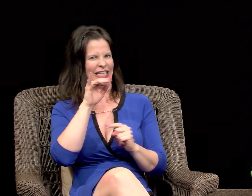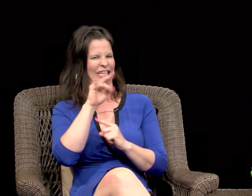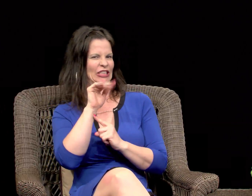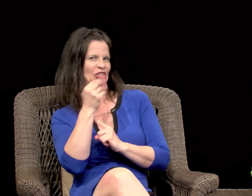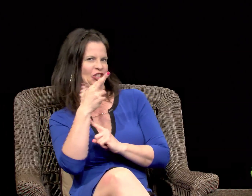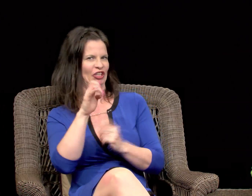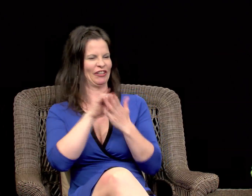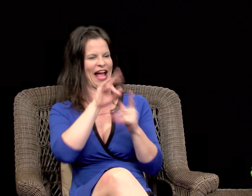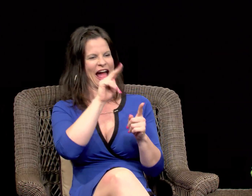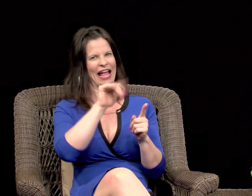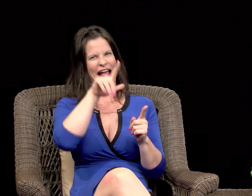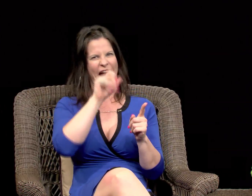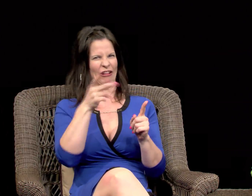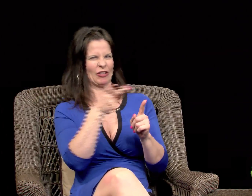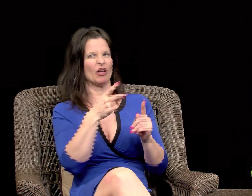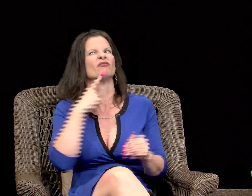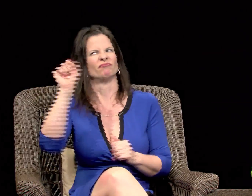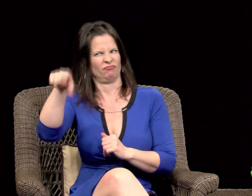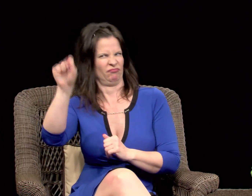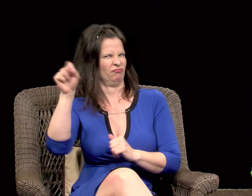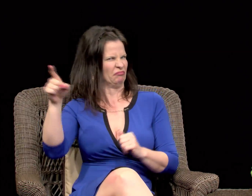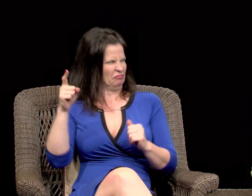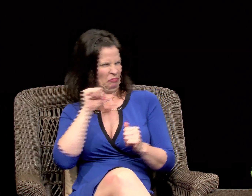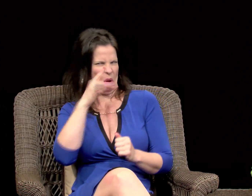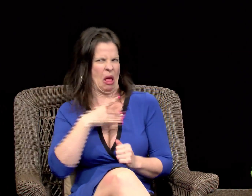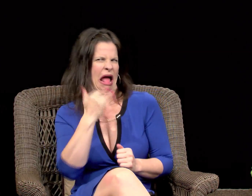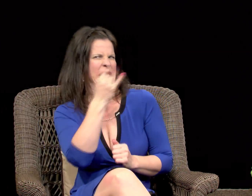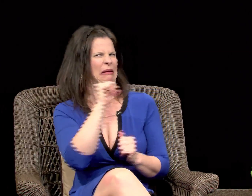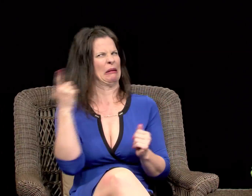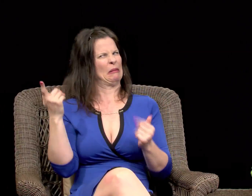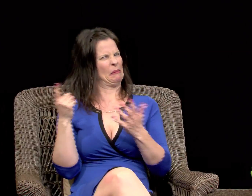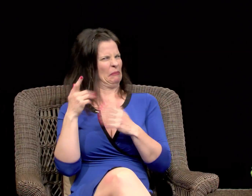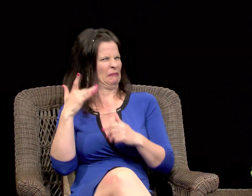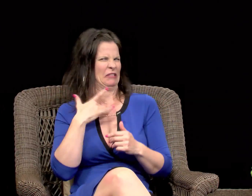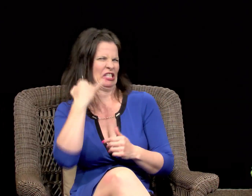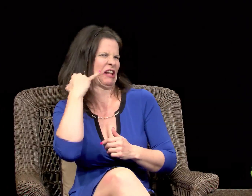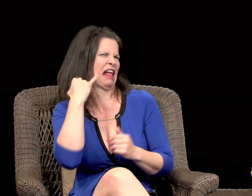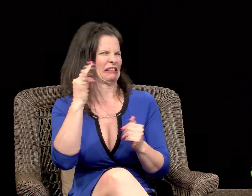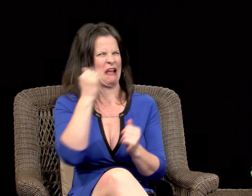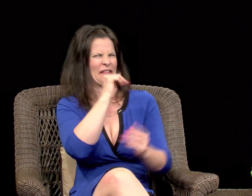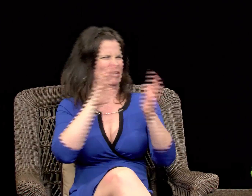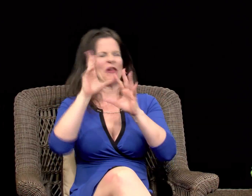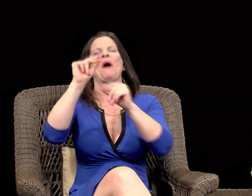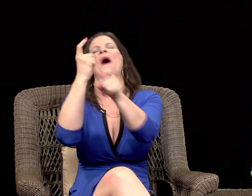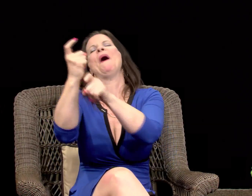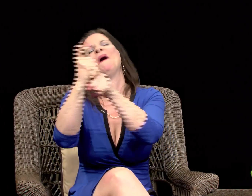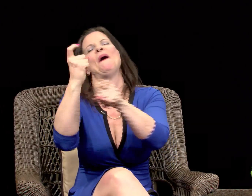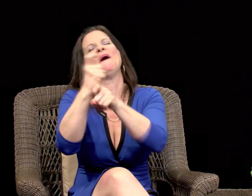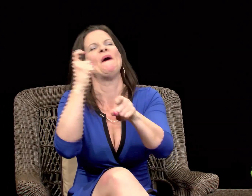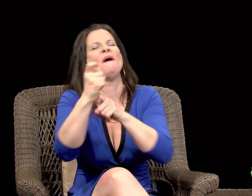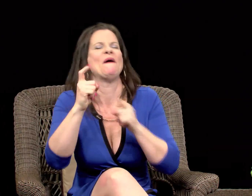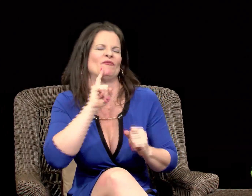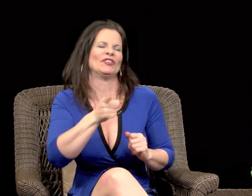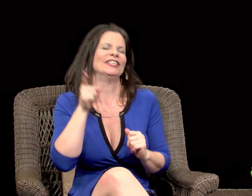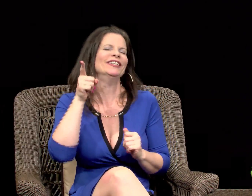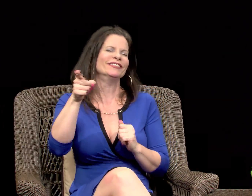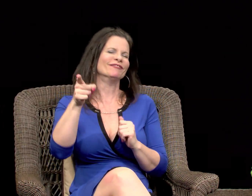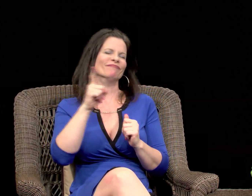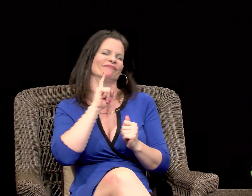jealous. And she said, "Oh yes, my fiancé does not like Nyle. No, I'm just